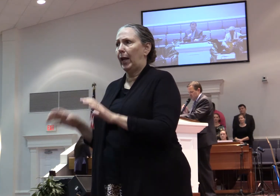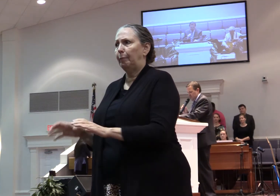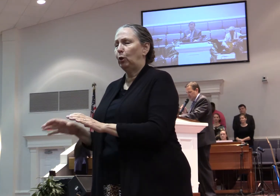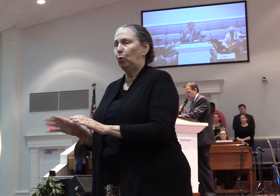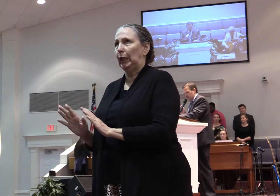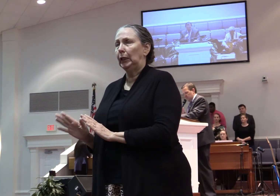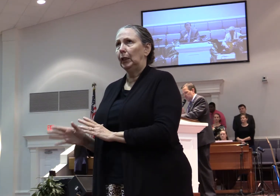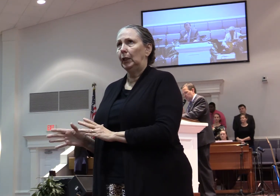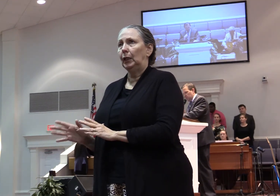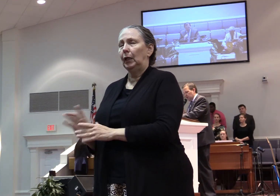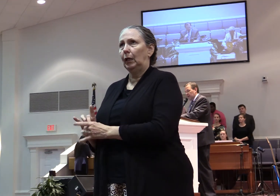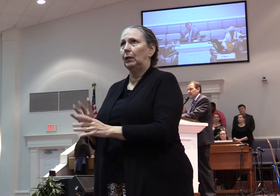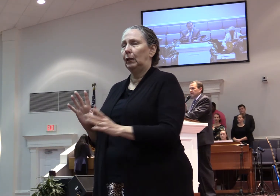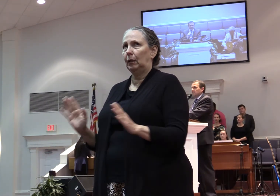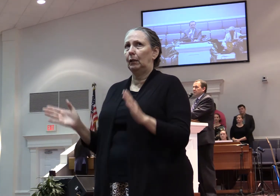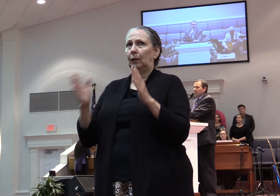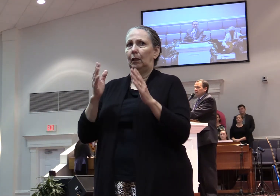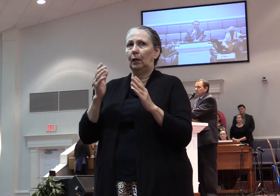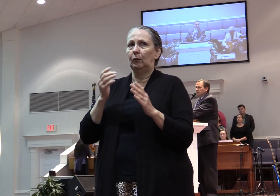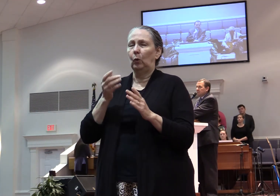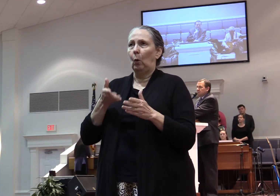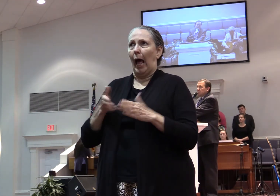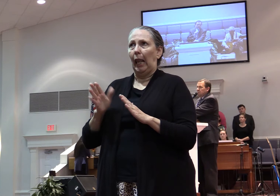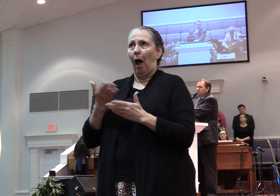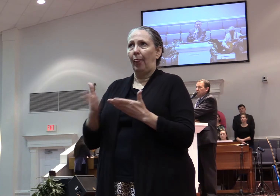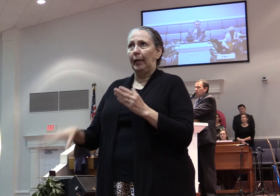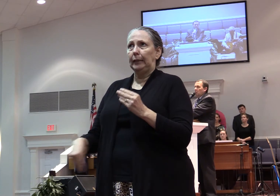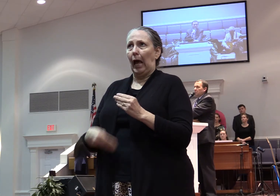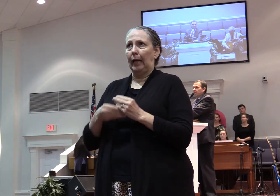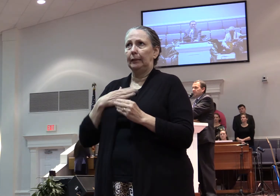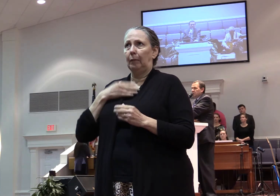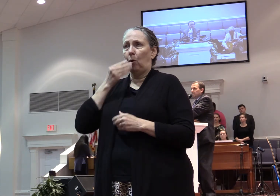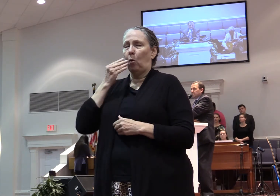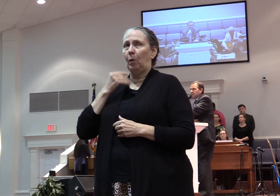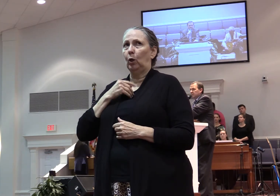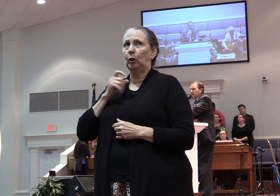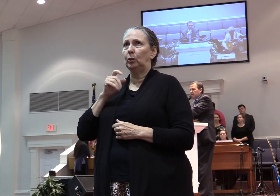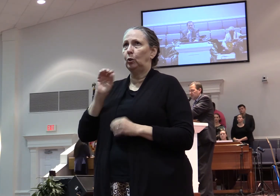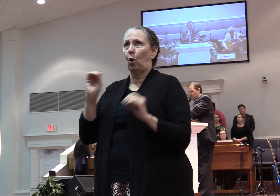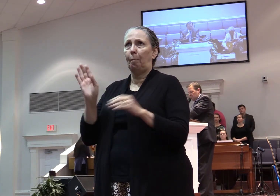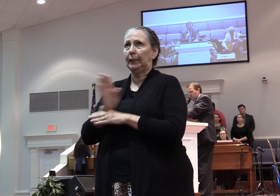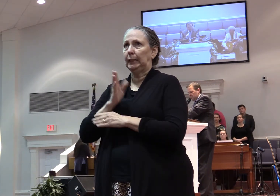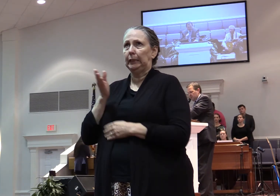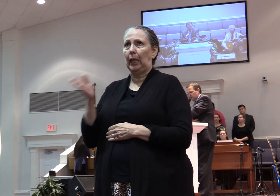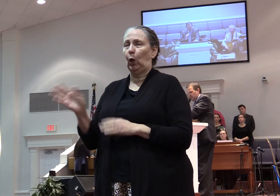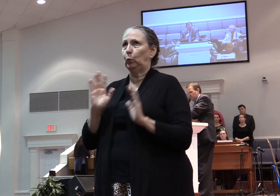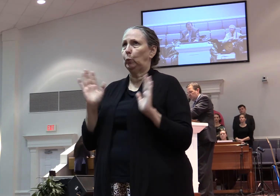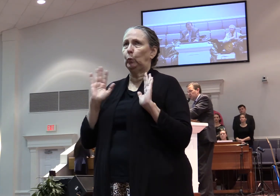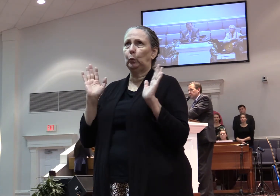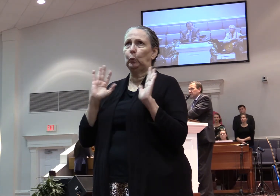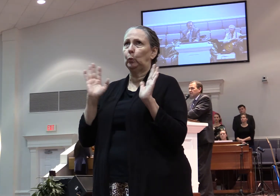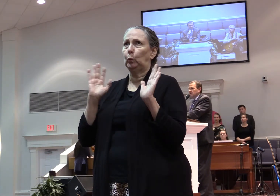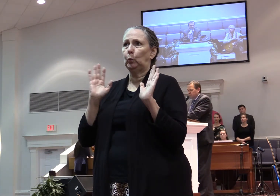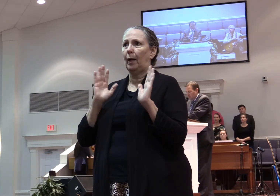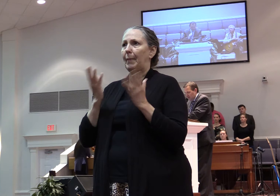on. Maybe you realize that you've allowed some things to come into your home that has no business being in your home. Yes. Maybe